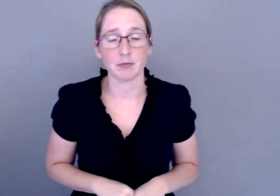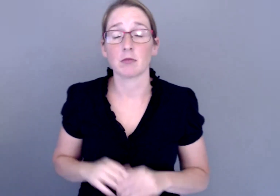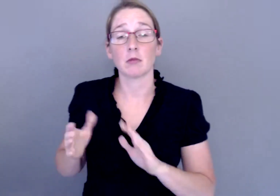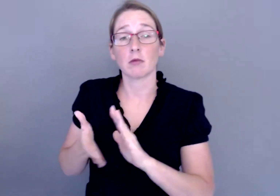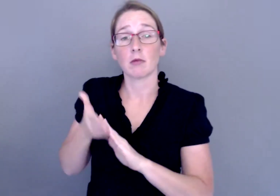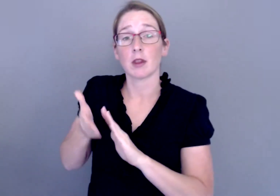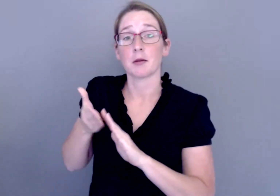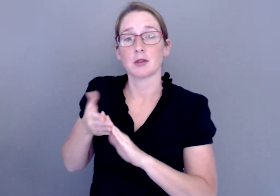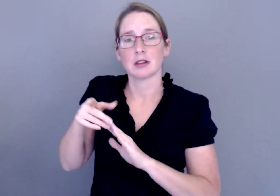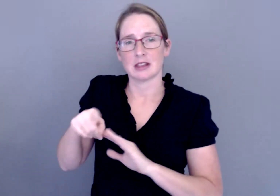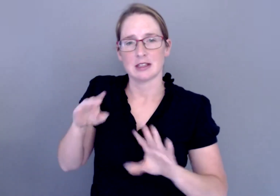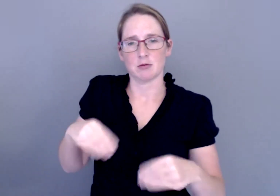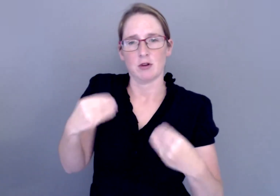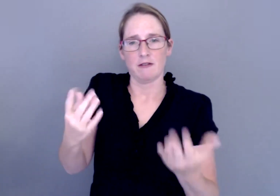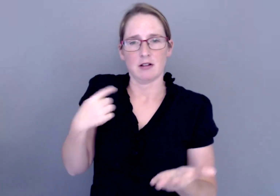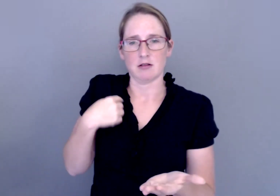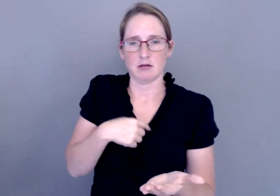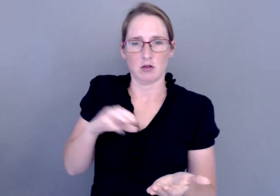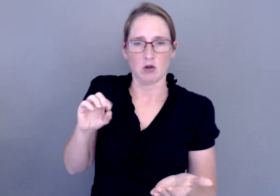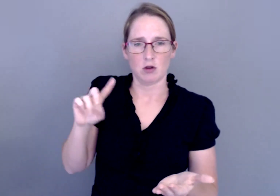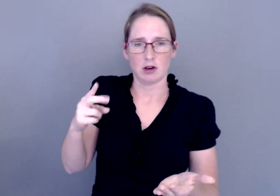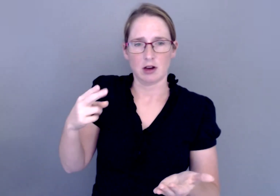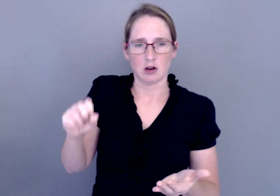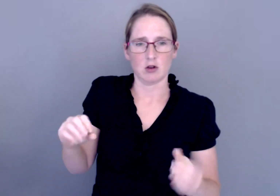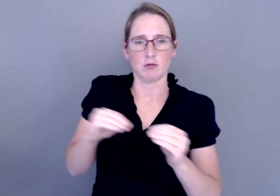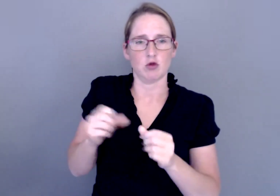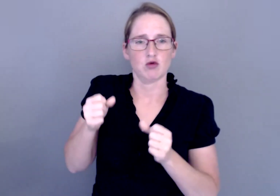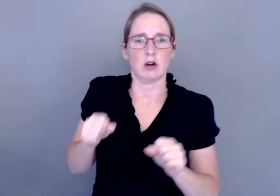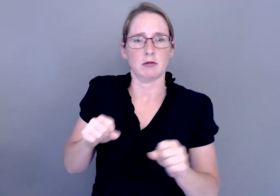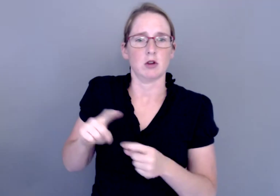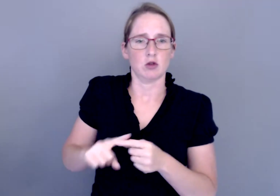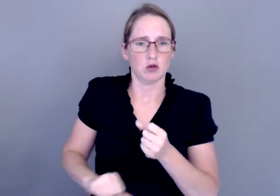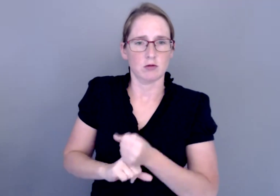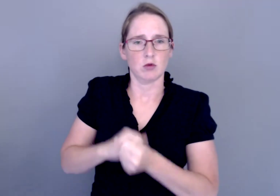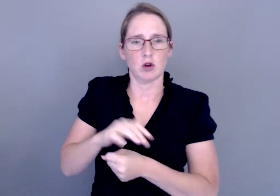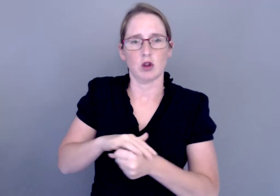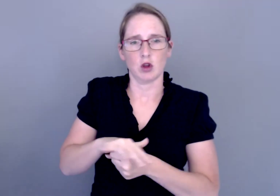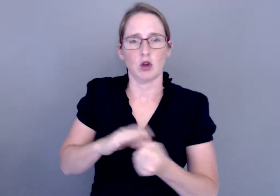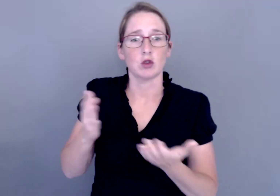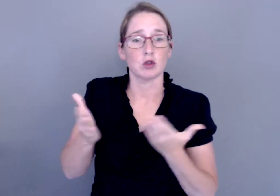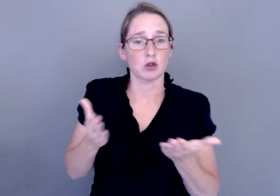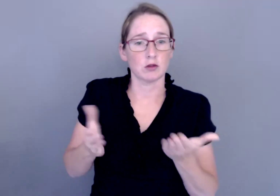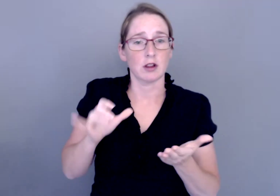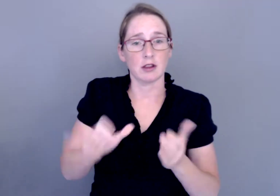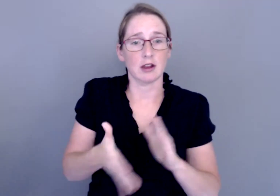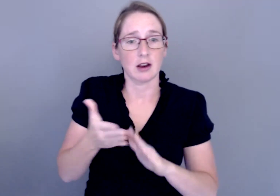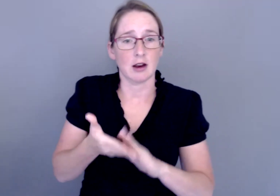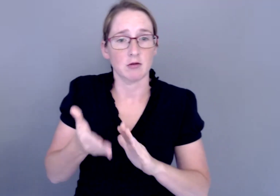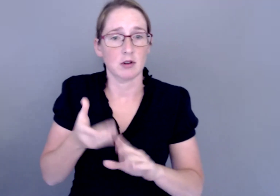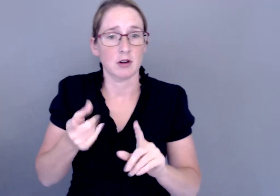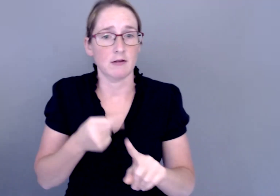Operationally, this gives us, ODHS, a stronger ability to support local services that operate out of